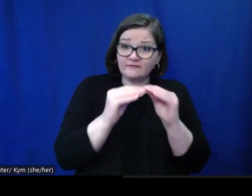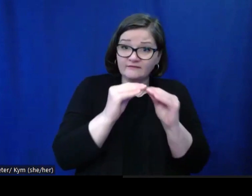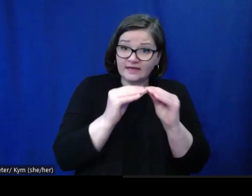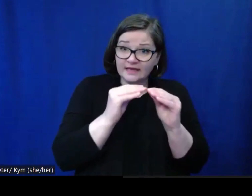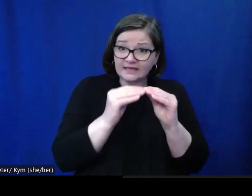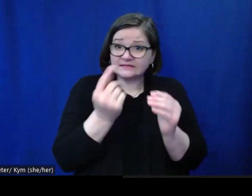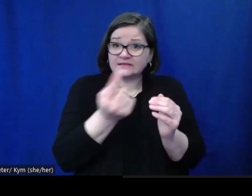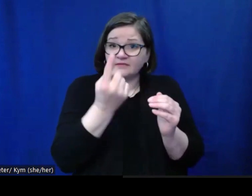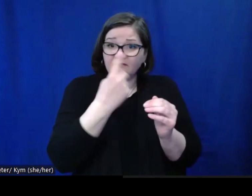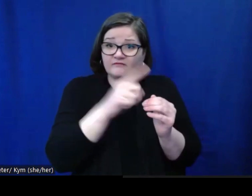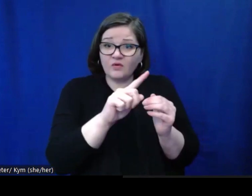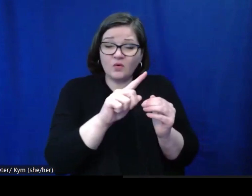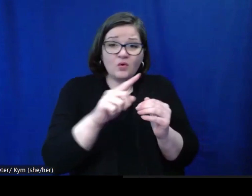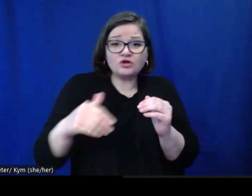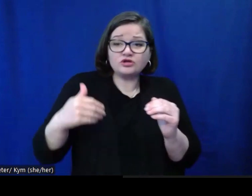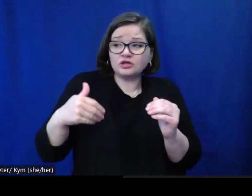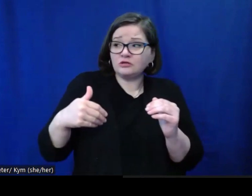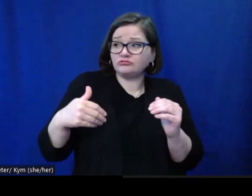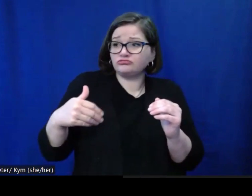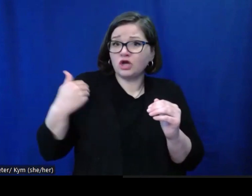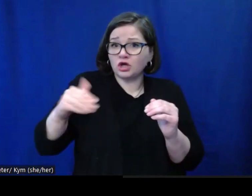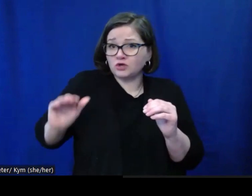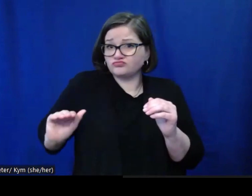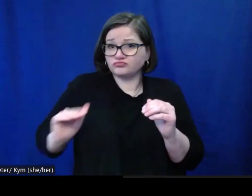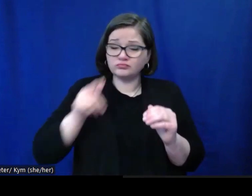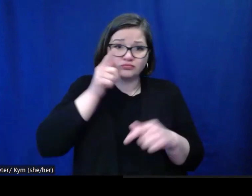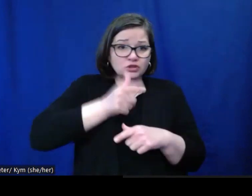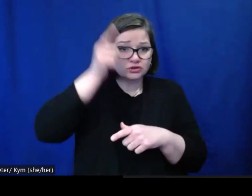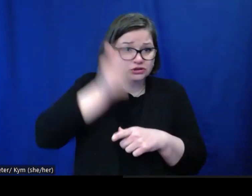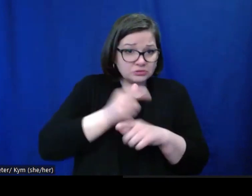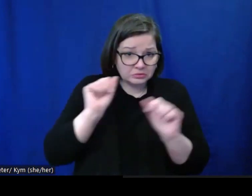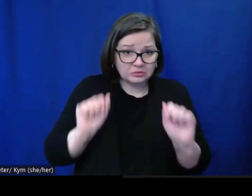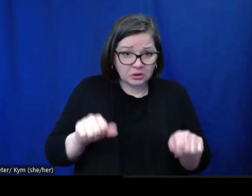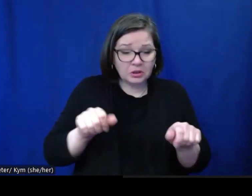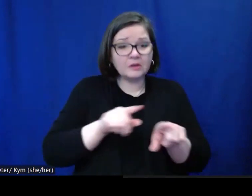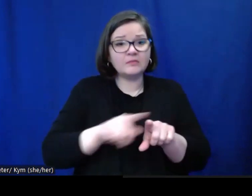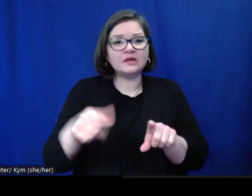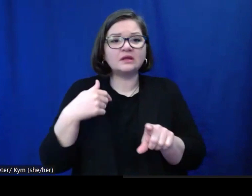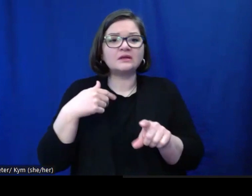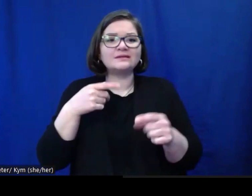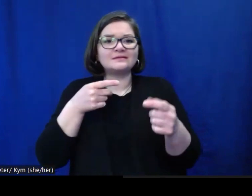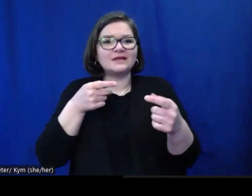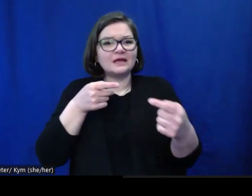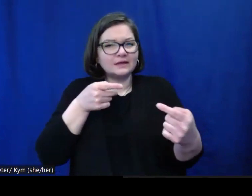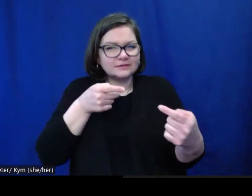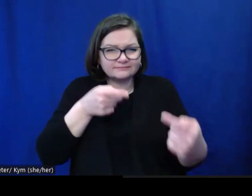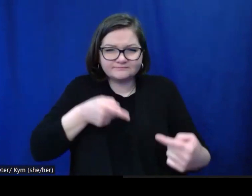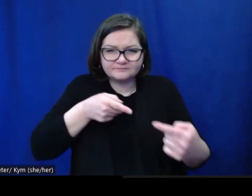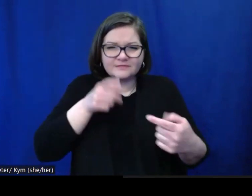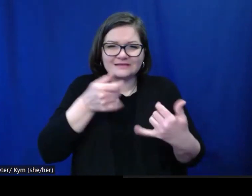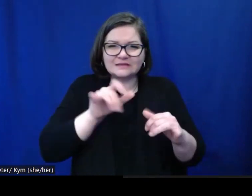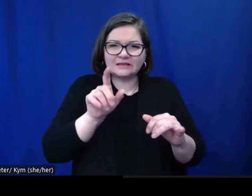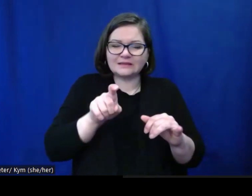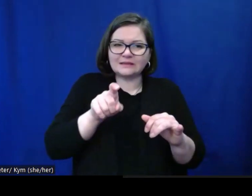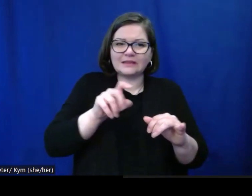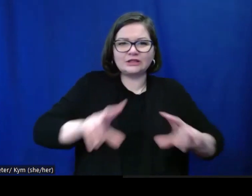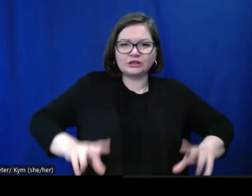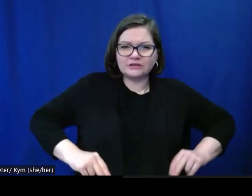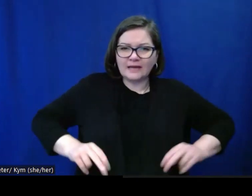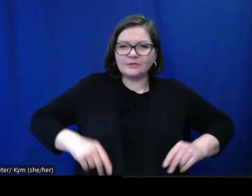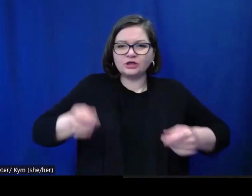sister or little baby sister, but they have a hard time. They still need to be changed. They need their diapers